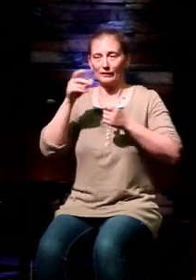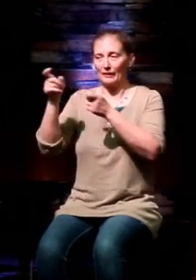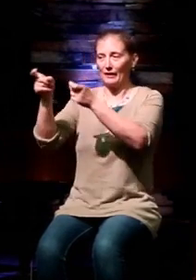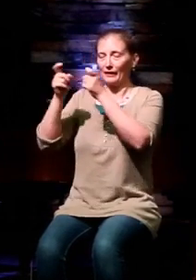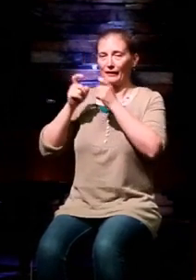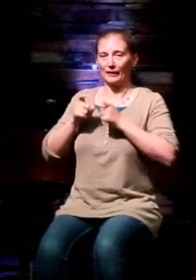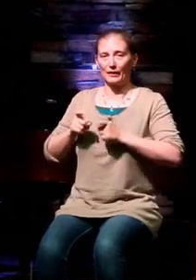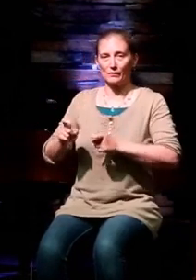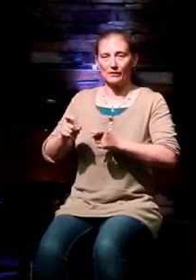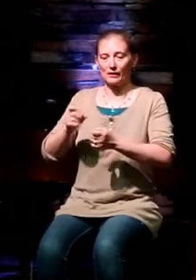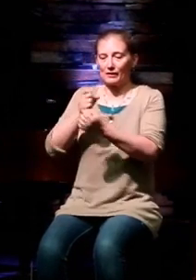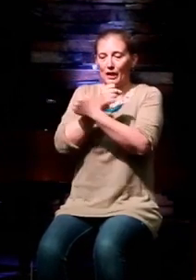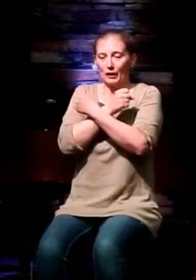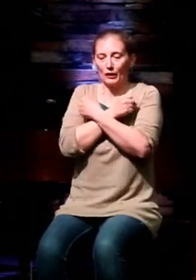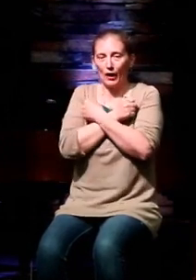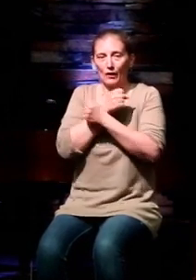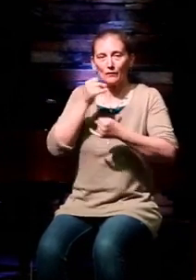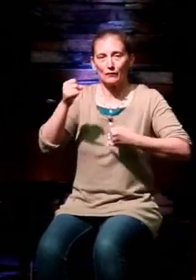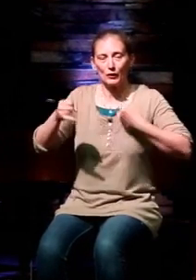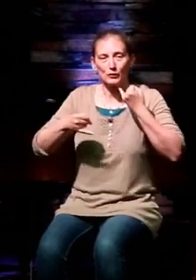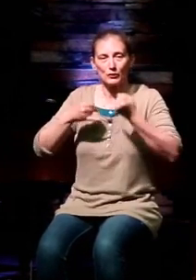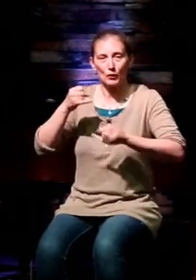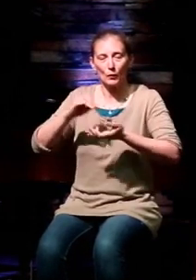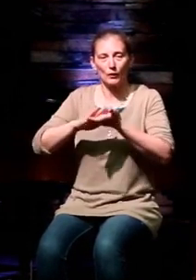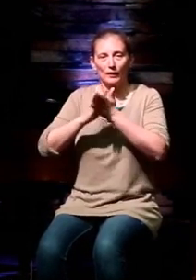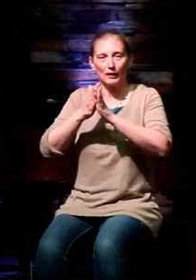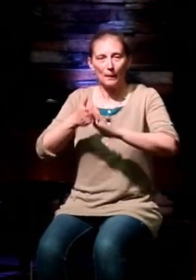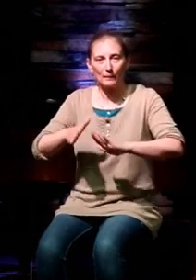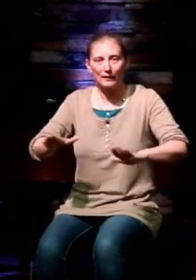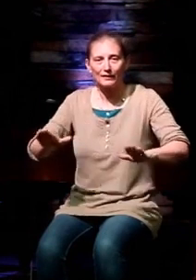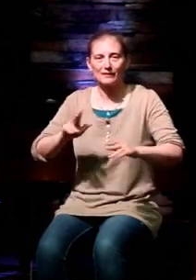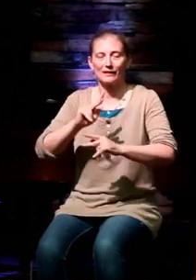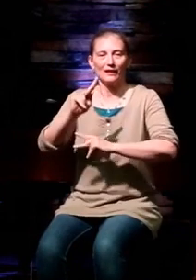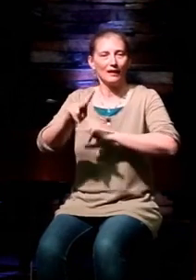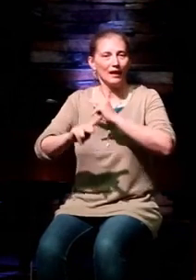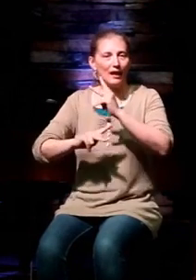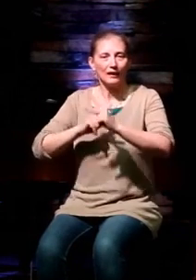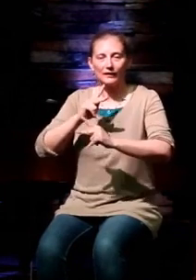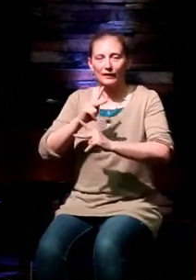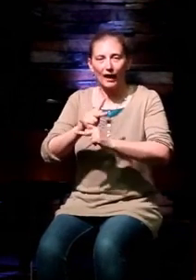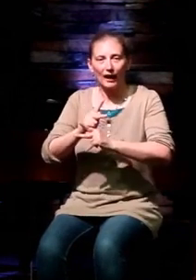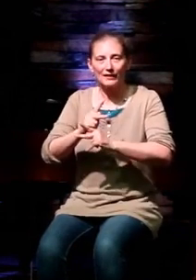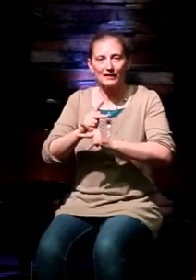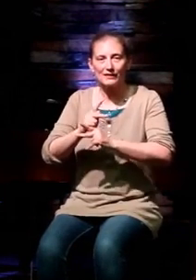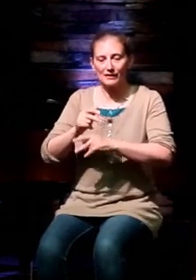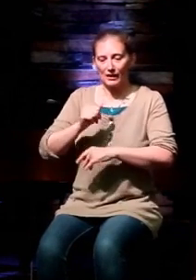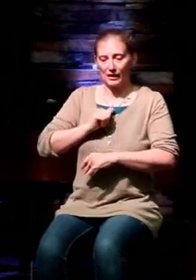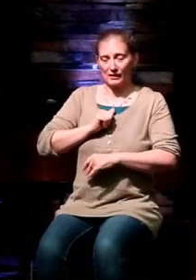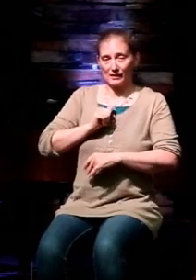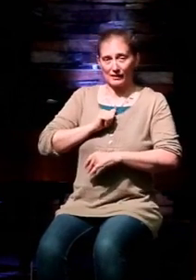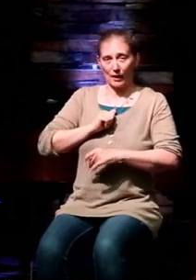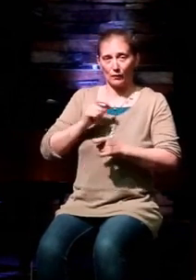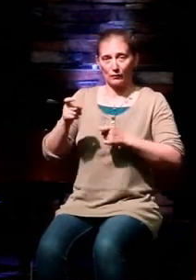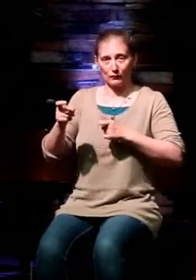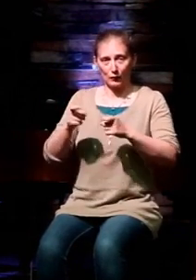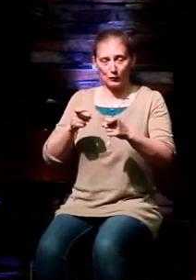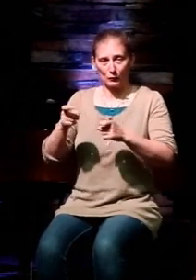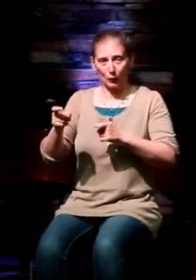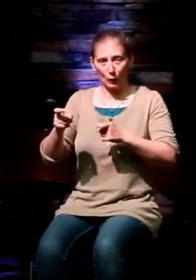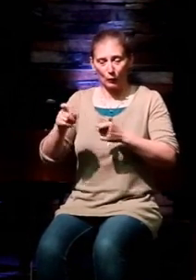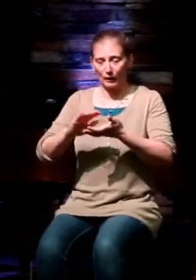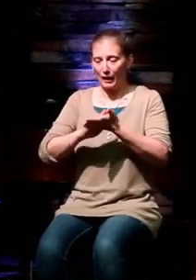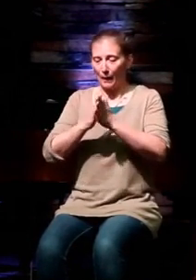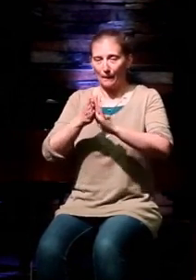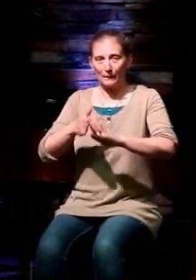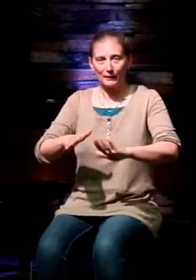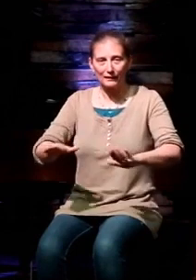patience, kindness, goodness, faithfulness, gentleness, and self-control. That's where the Holy Spirit wants to lead you and I as believers each and